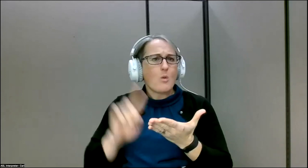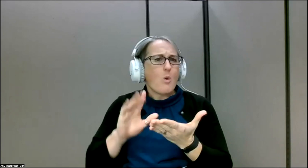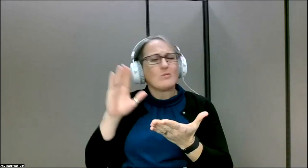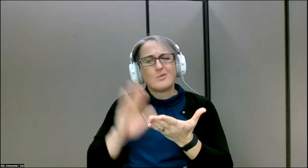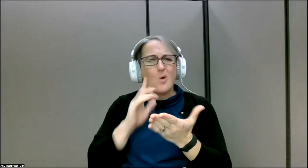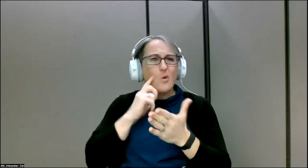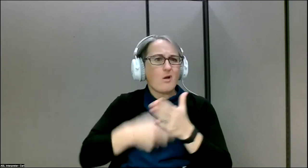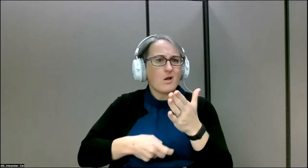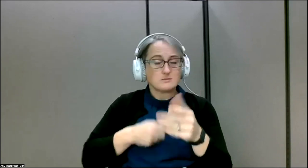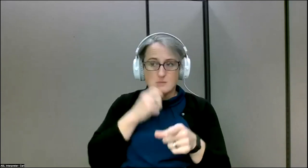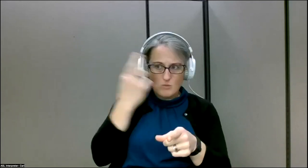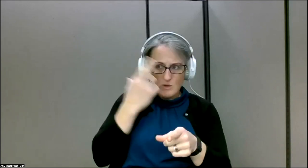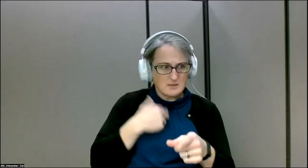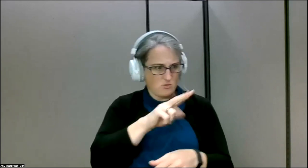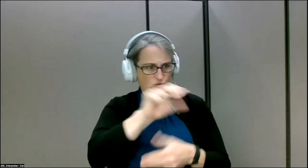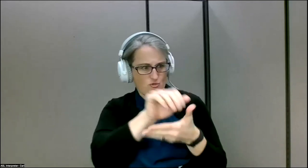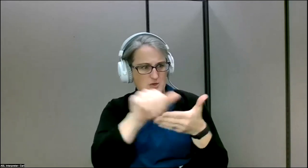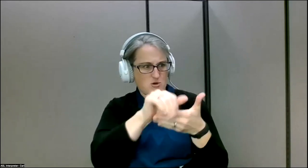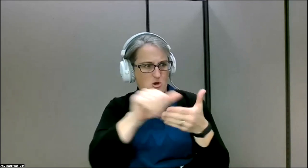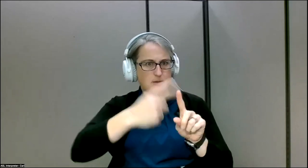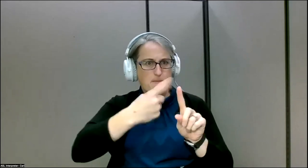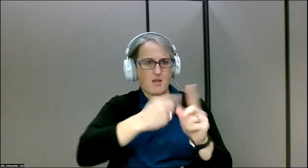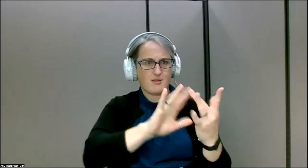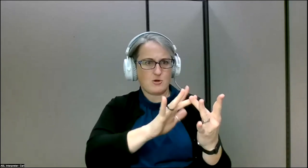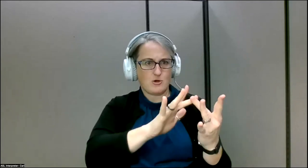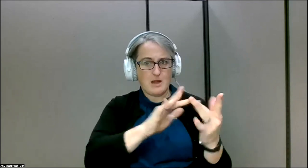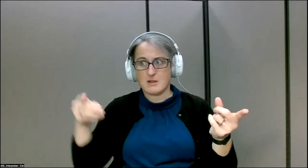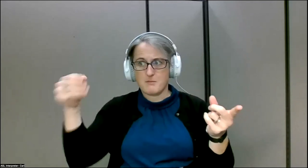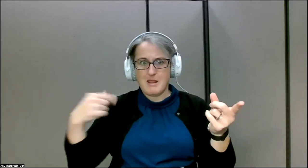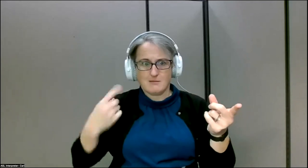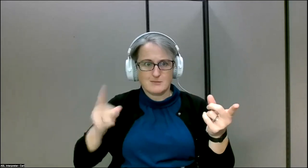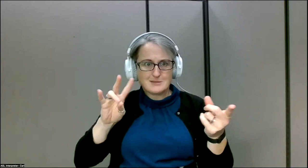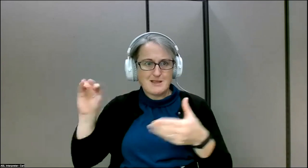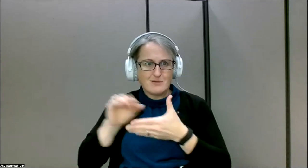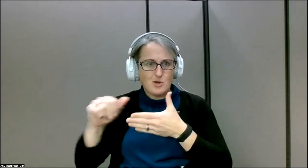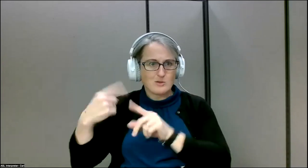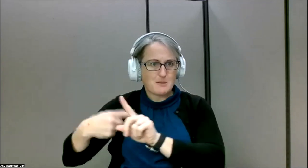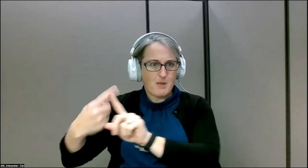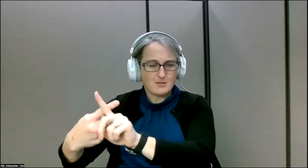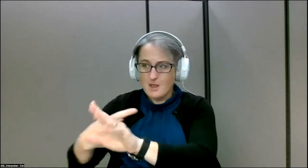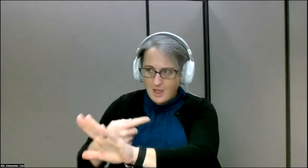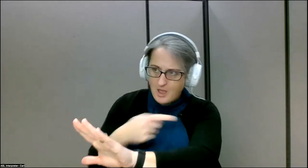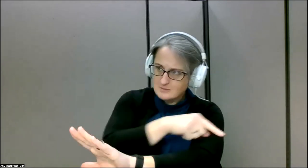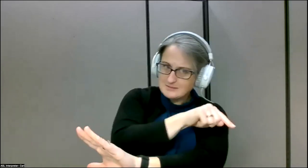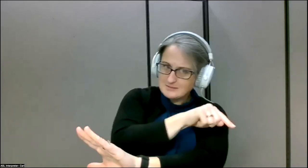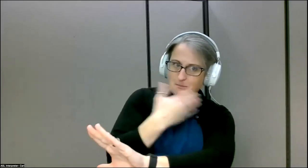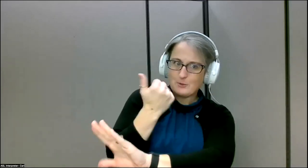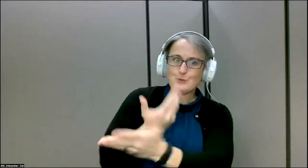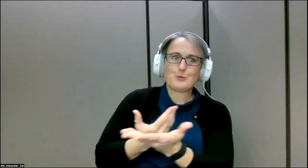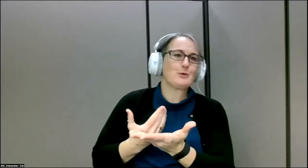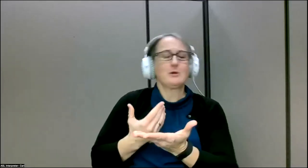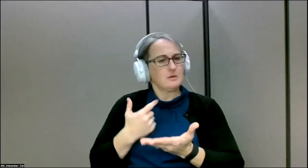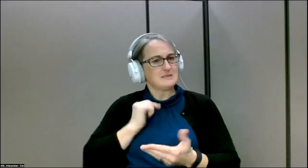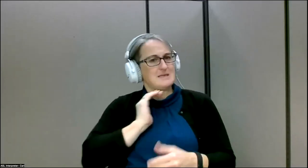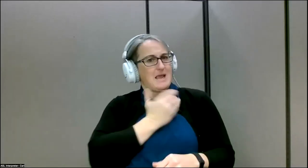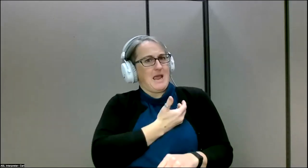there's $30 a month broadband programs and they're paying 70. So again, it's our role to make people or help people